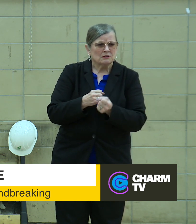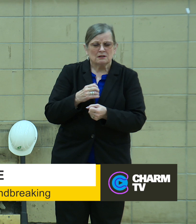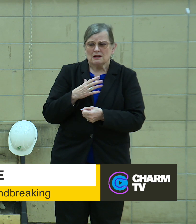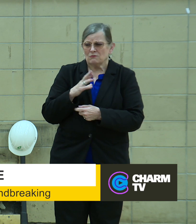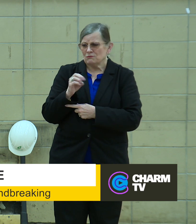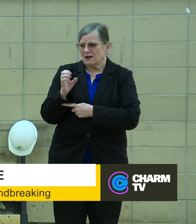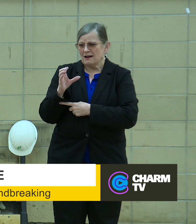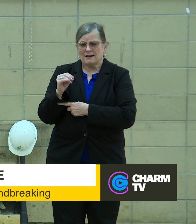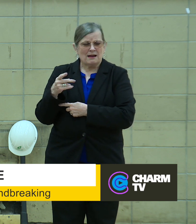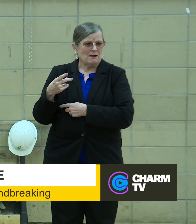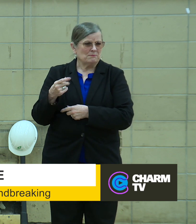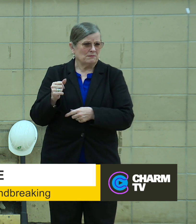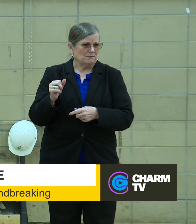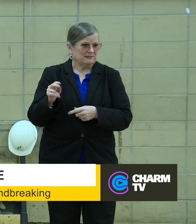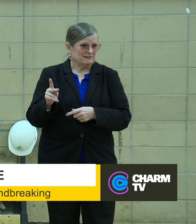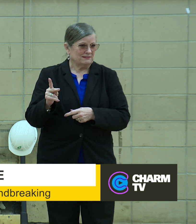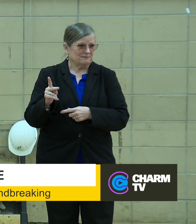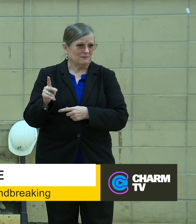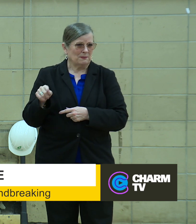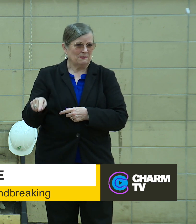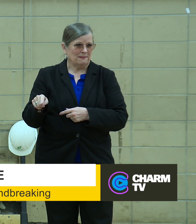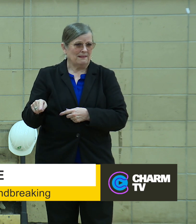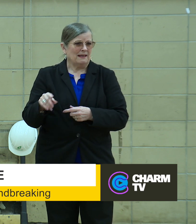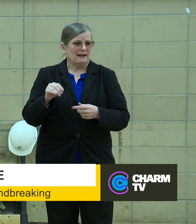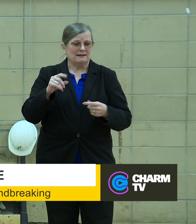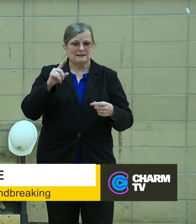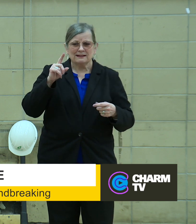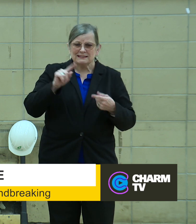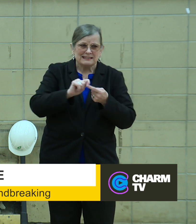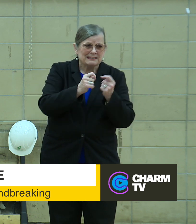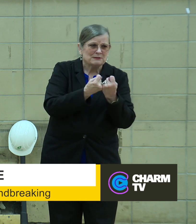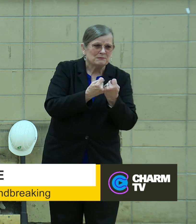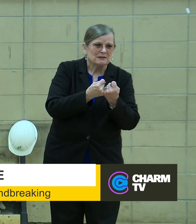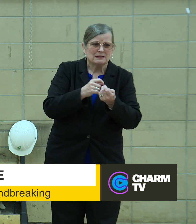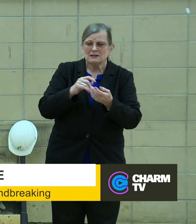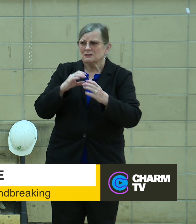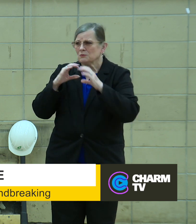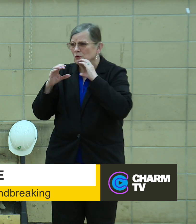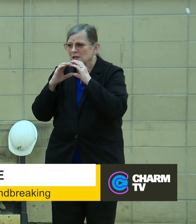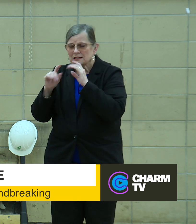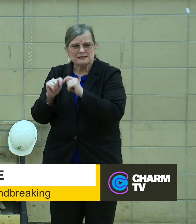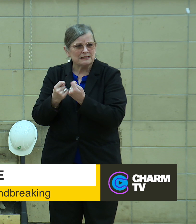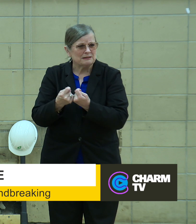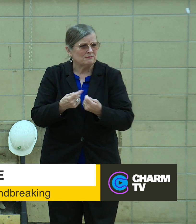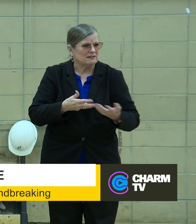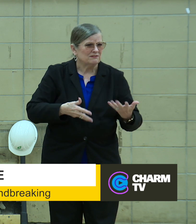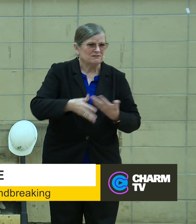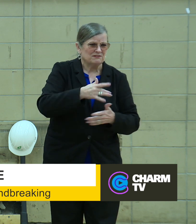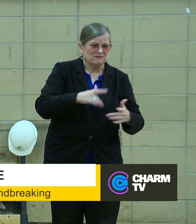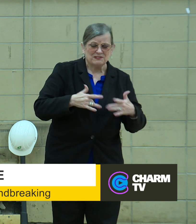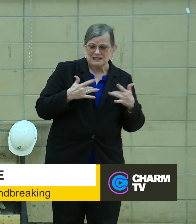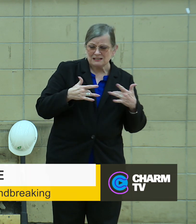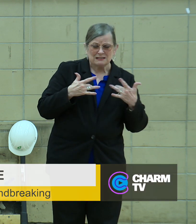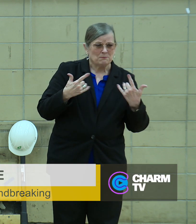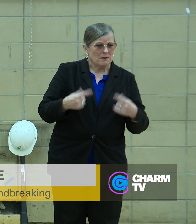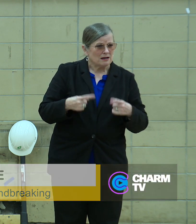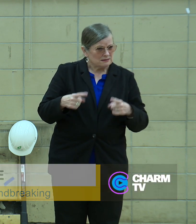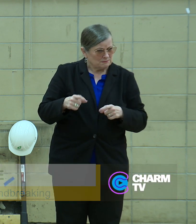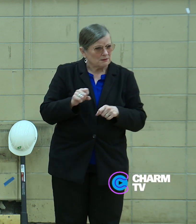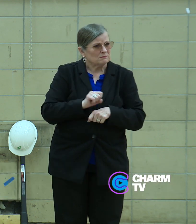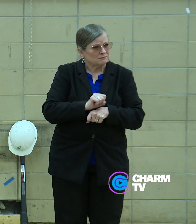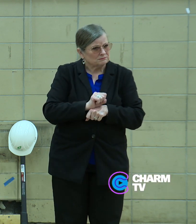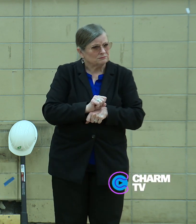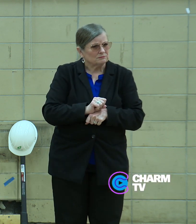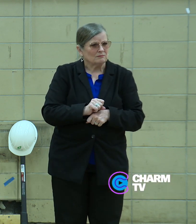our capital team to our marketing communication team who makes these events possible and successful, to our recreation